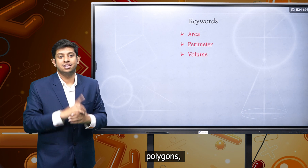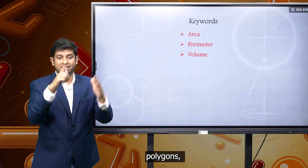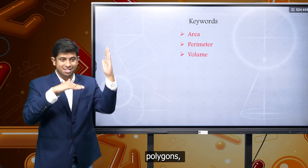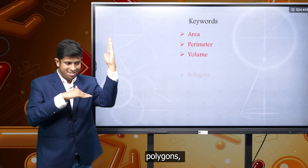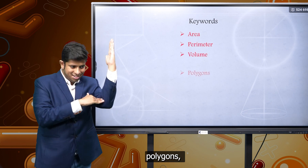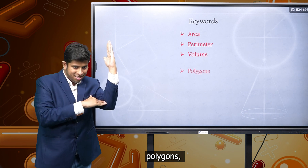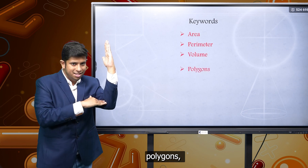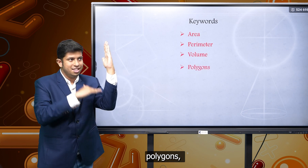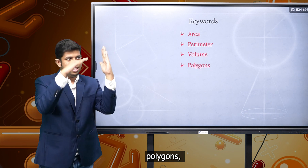polygons,